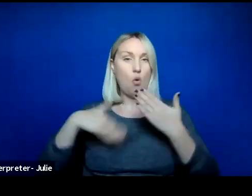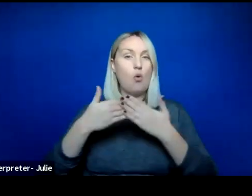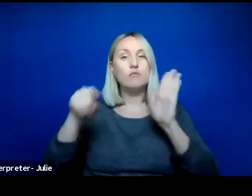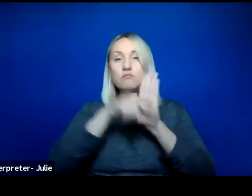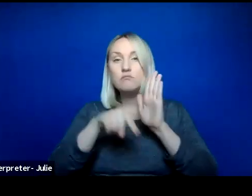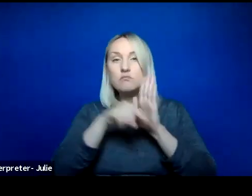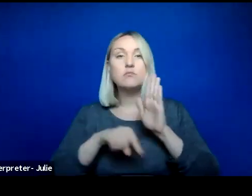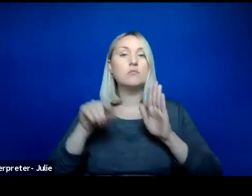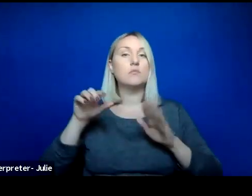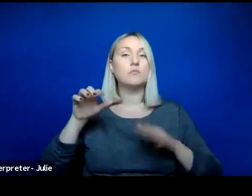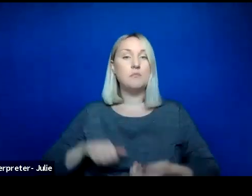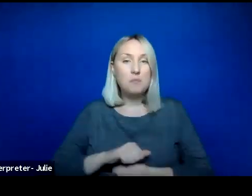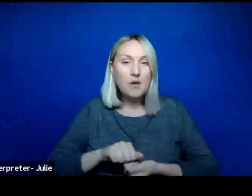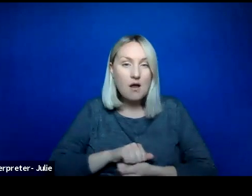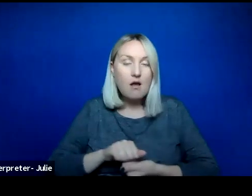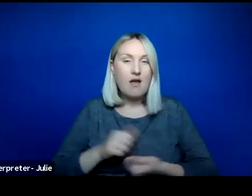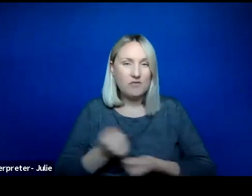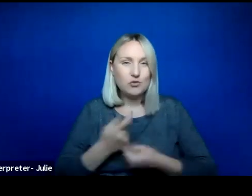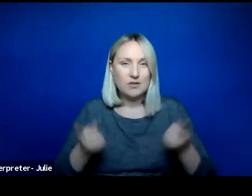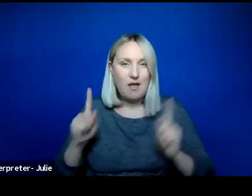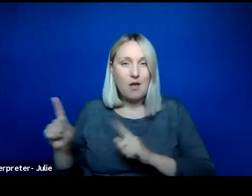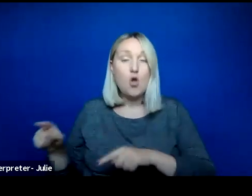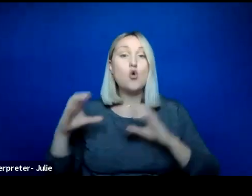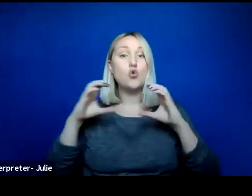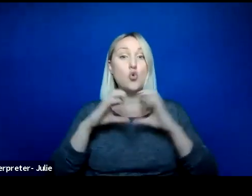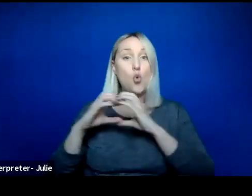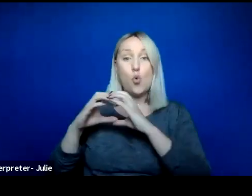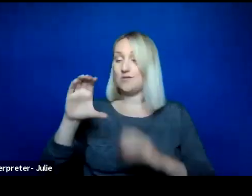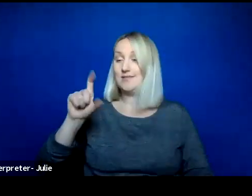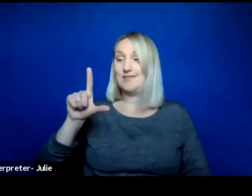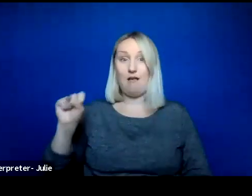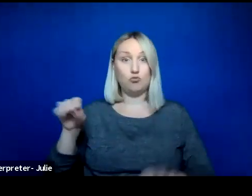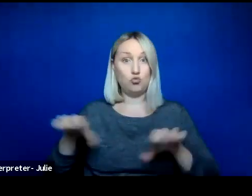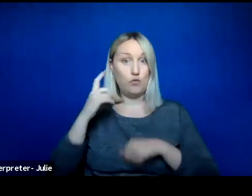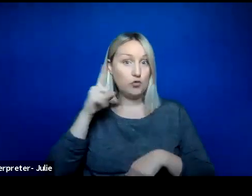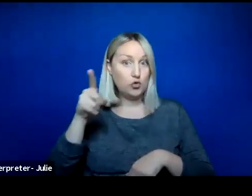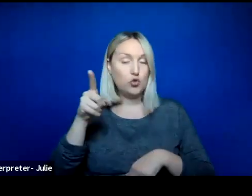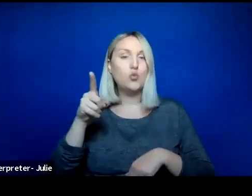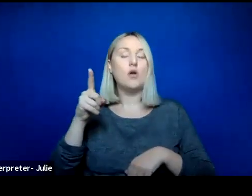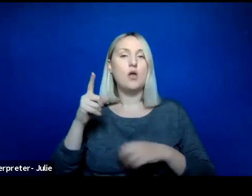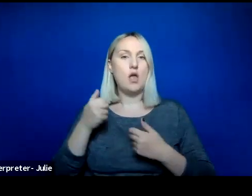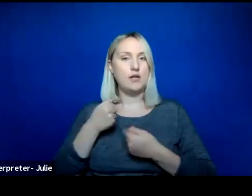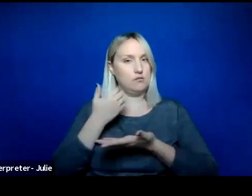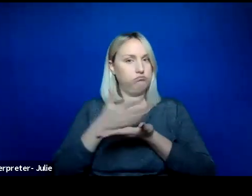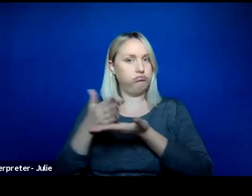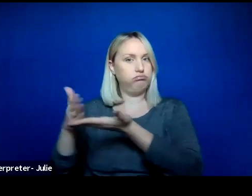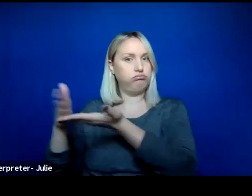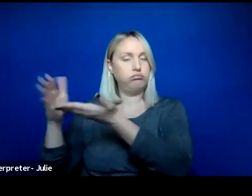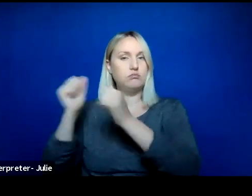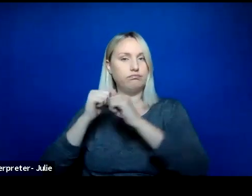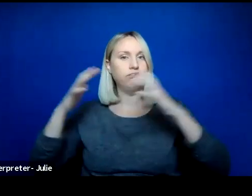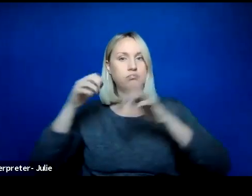your metabolism, the work that your cells do for you, is excreted by